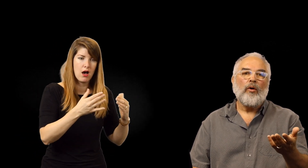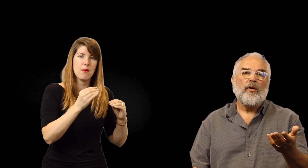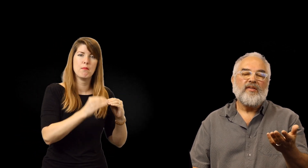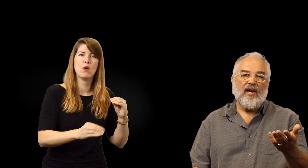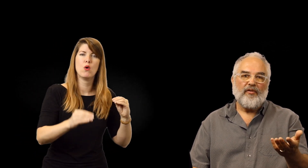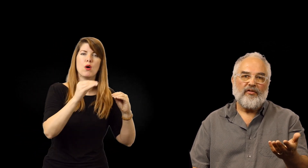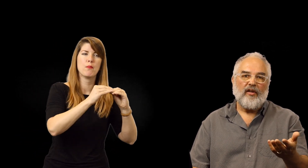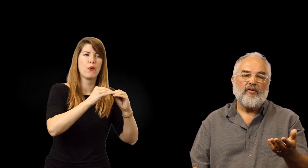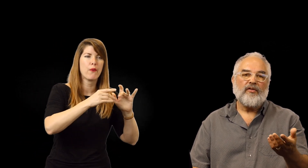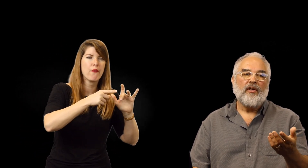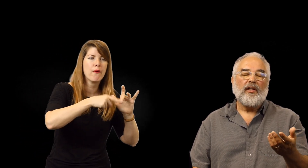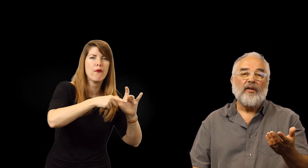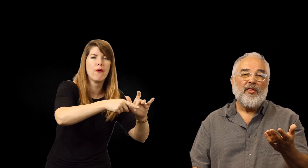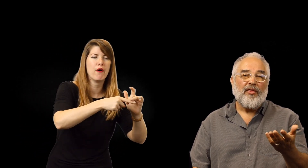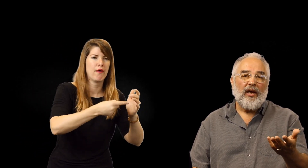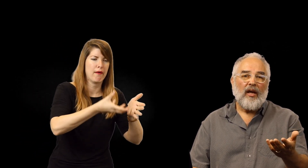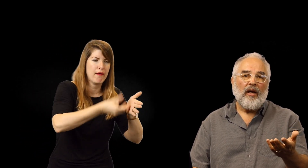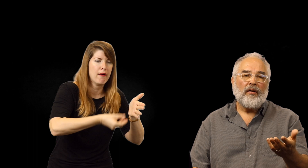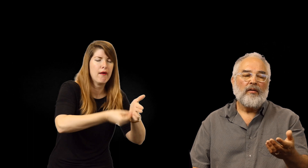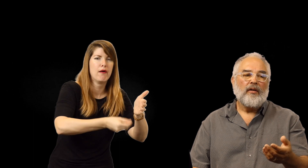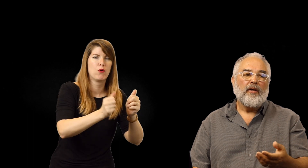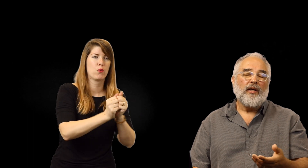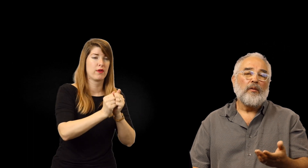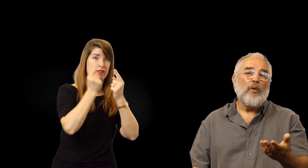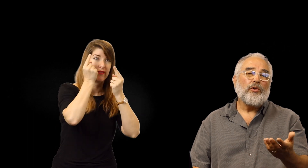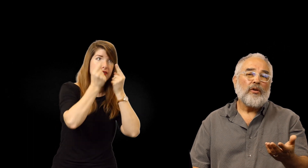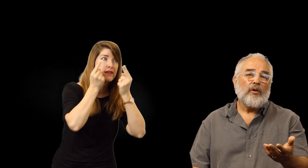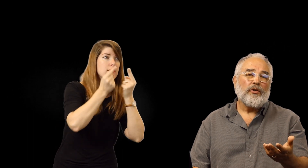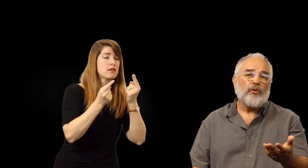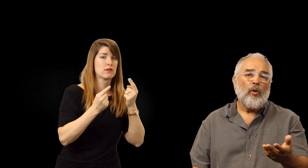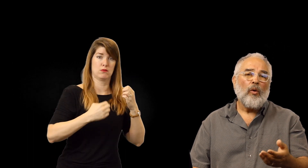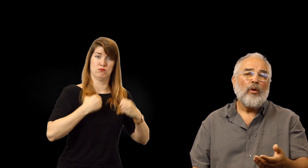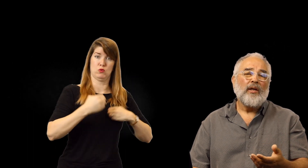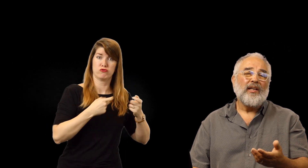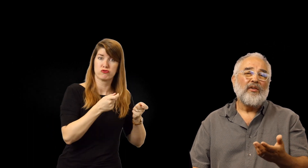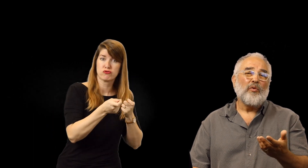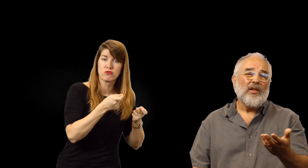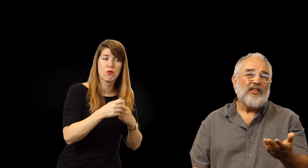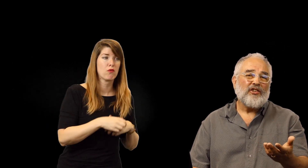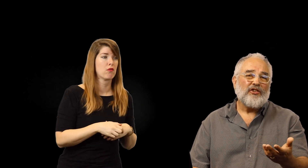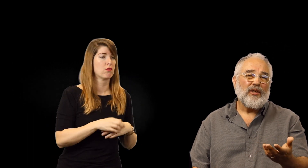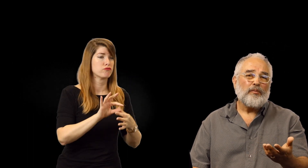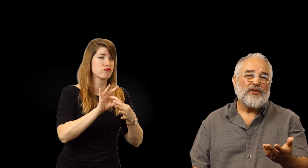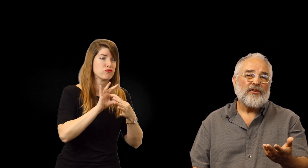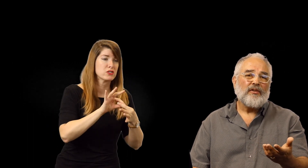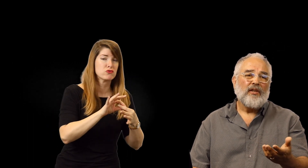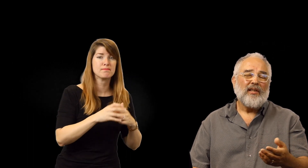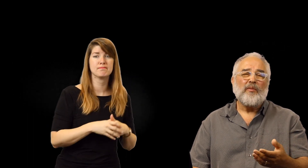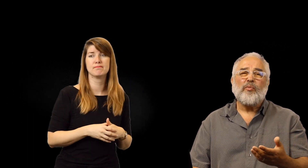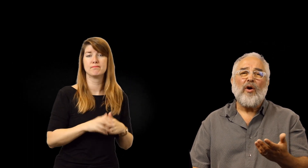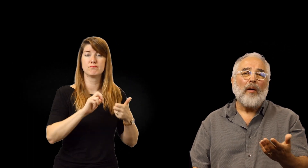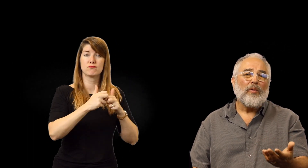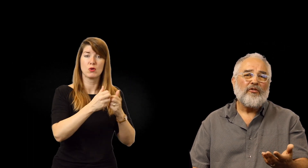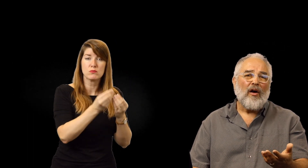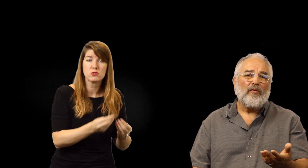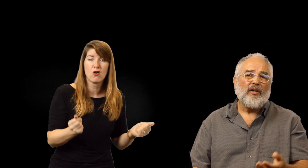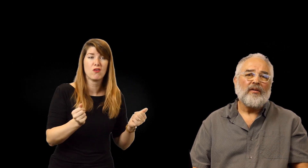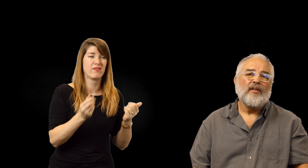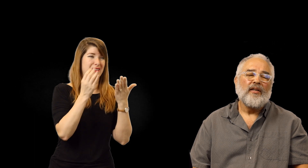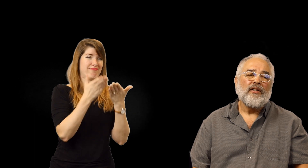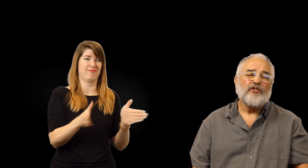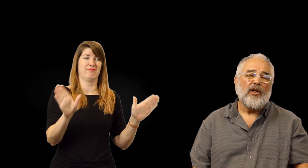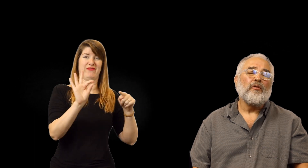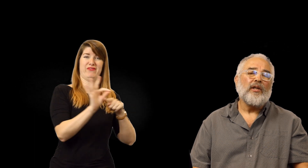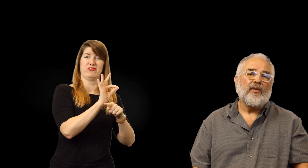and more deficits in thinking, in emotional control, in relationships, in problem